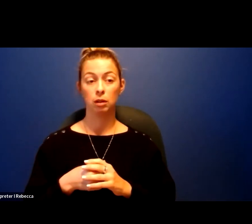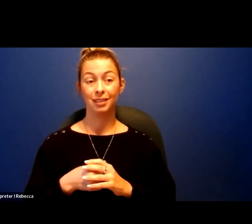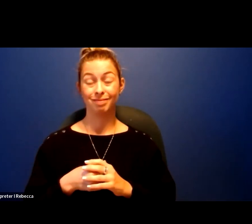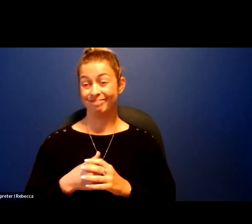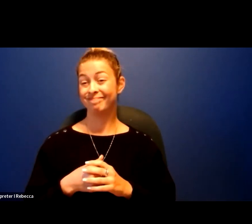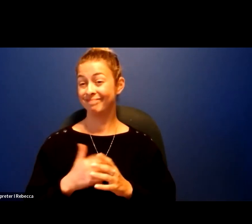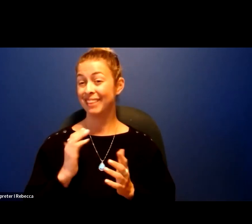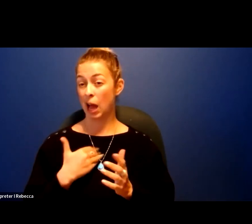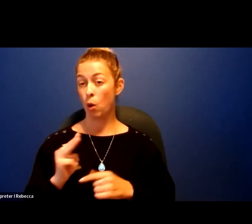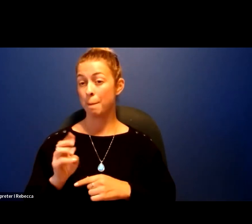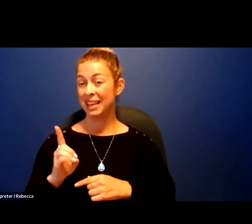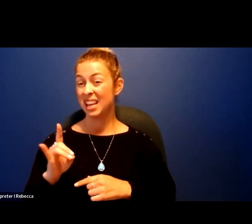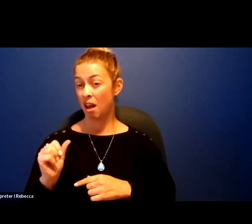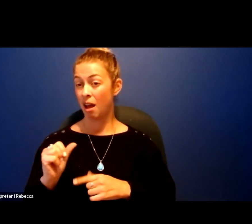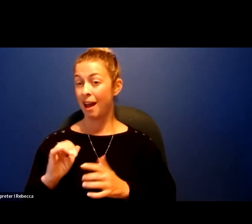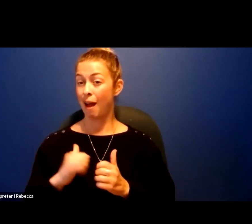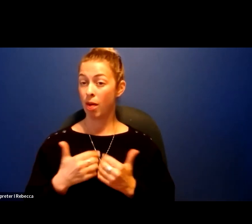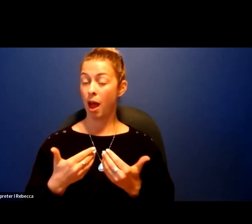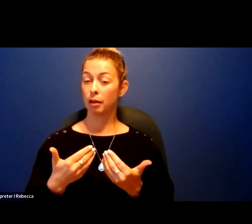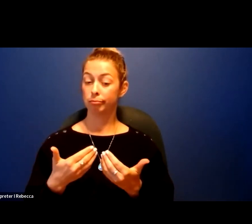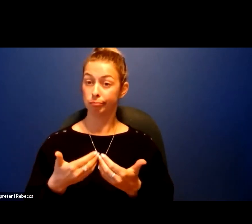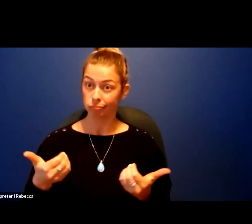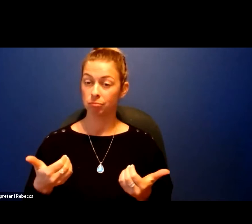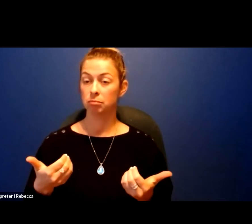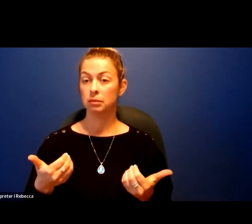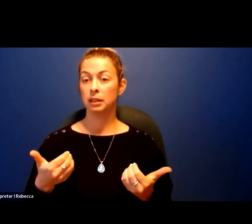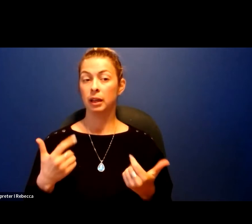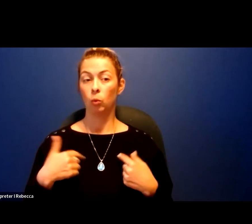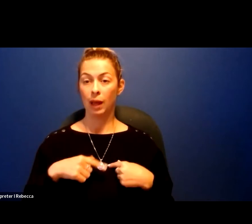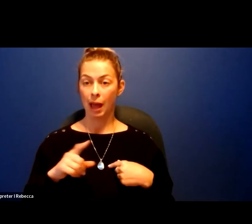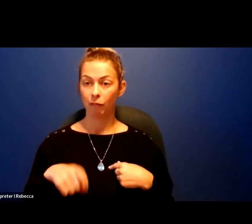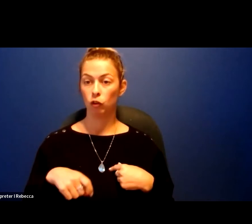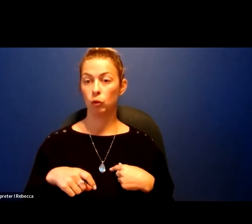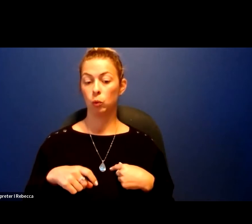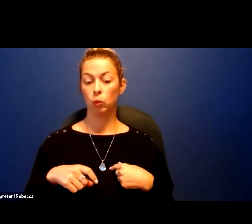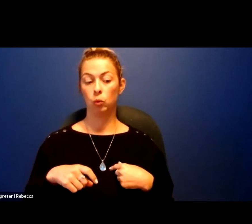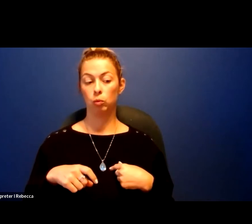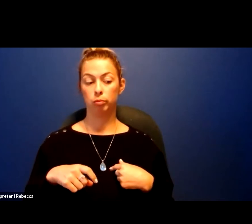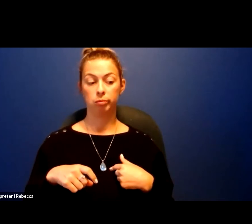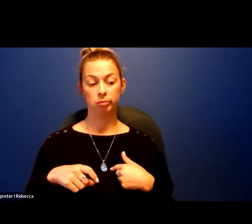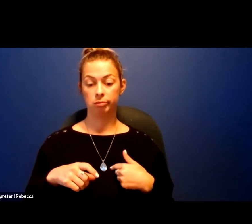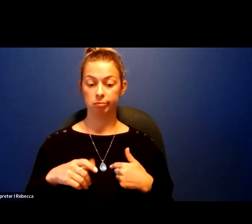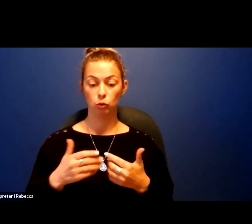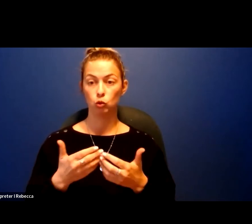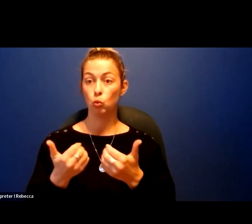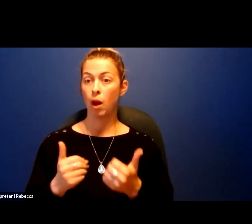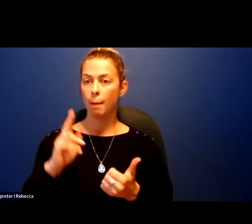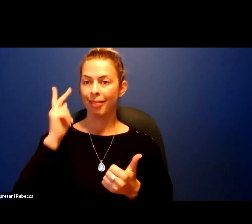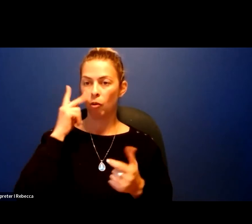and the way that dictates how we have to fight out these political conflicts. I